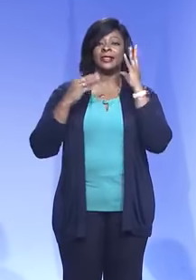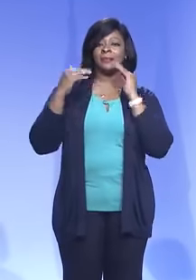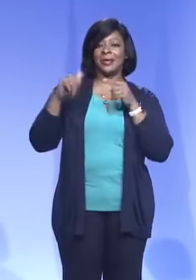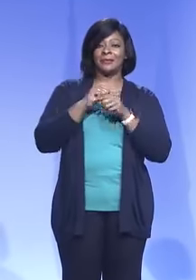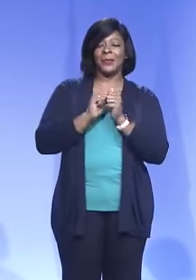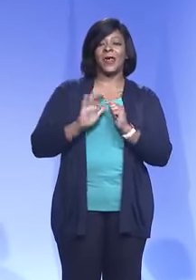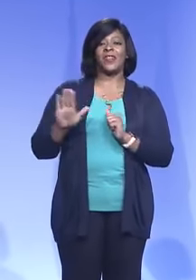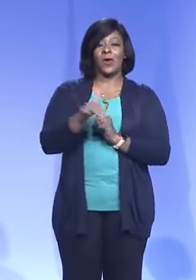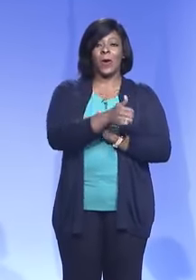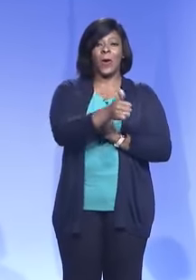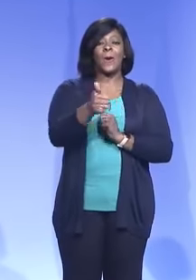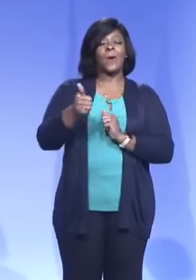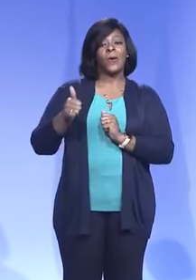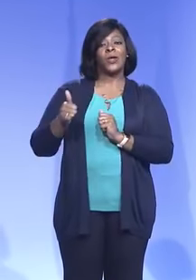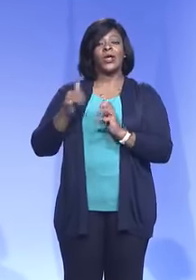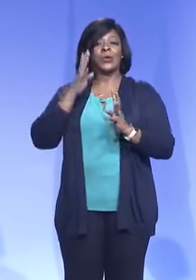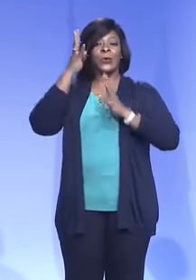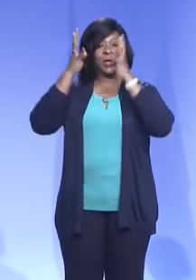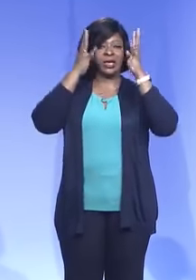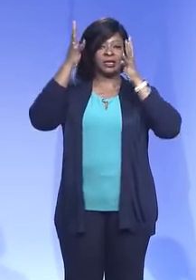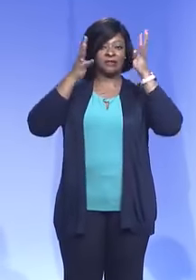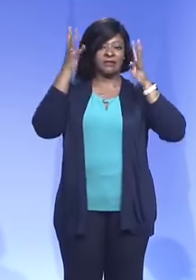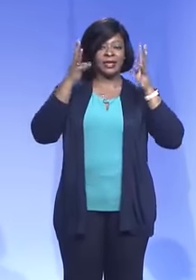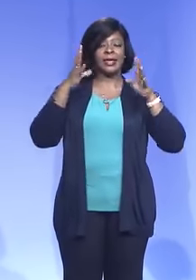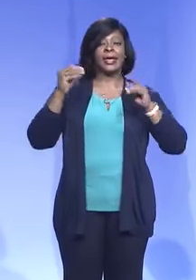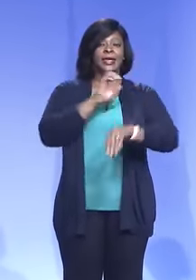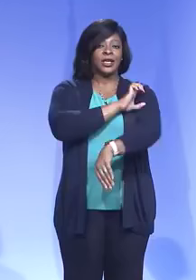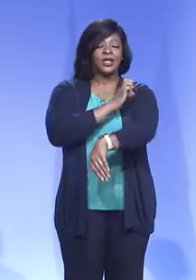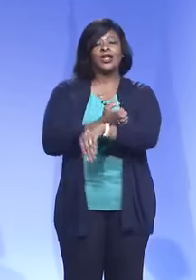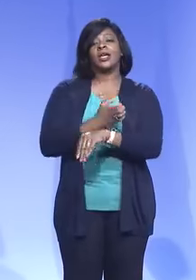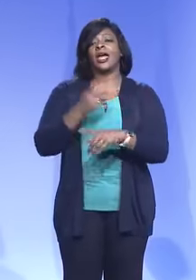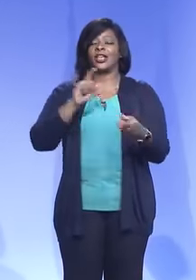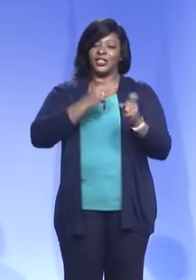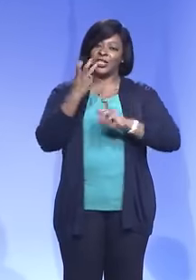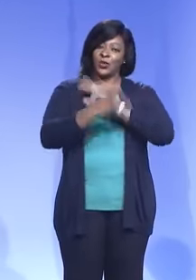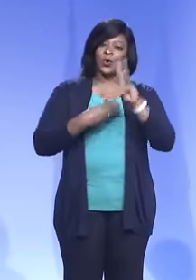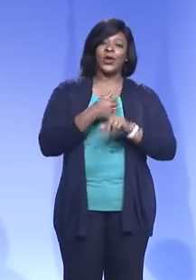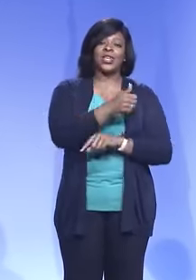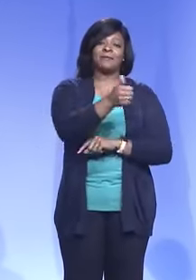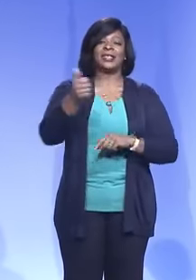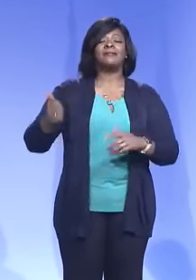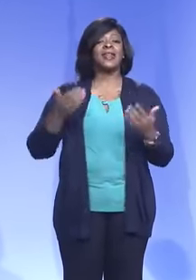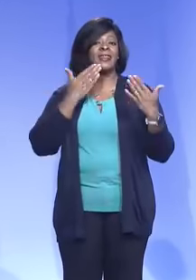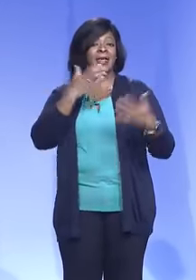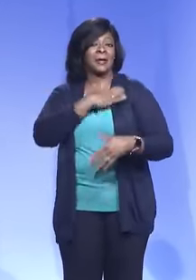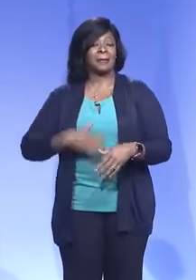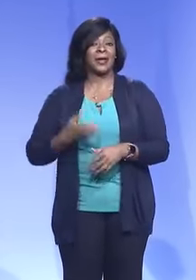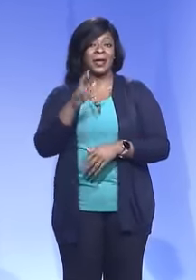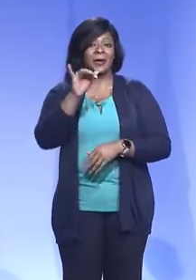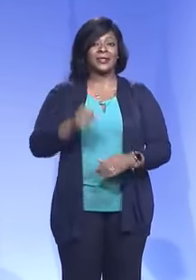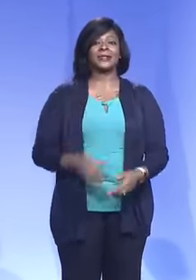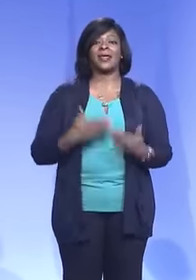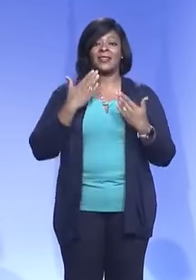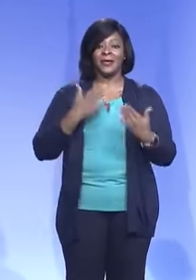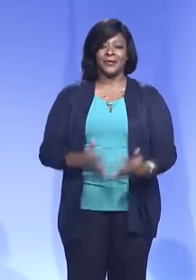their own creativity and energy and to change the world themselves. Thank you, Mayor Harris.